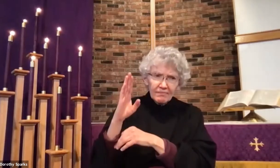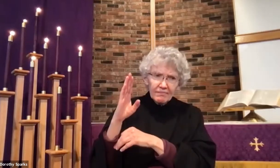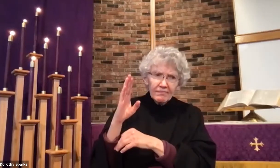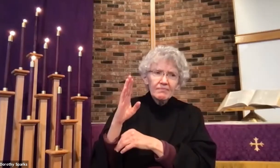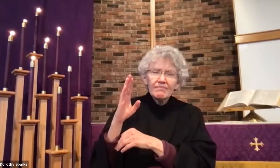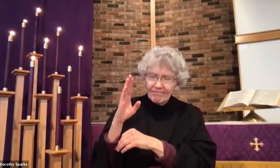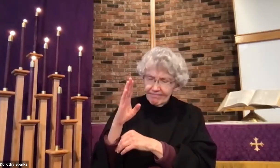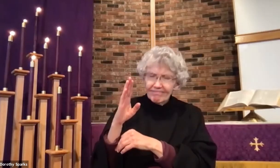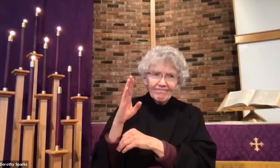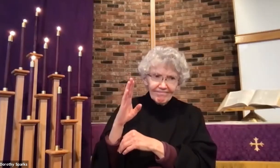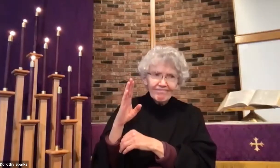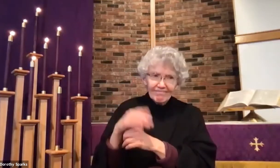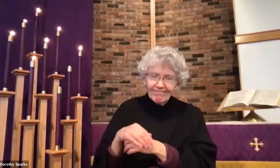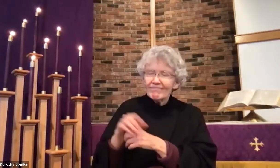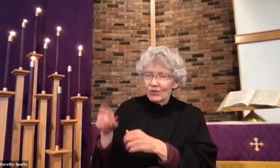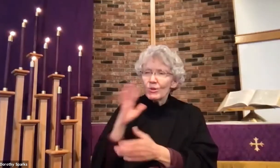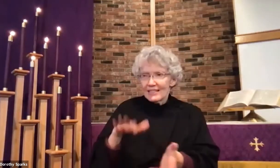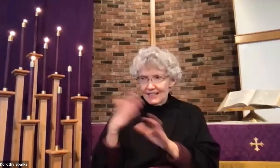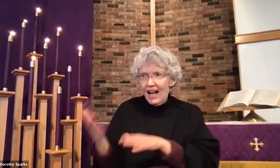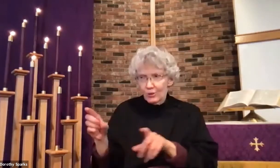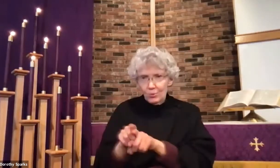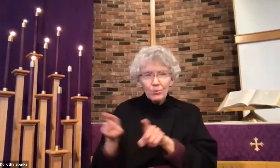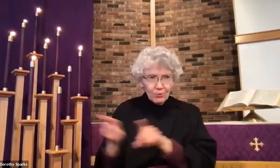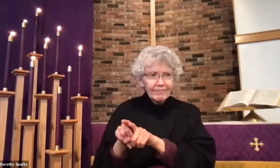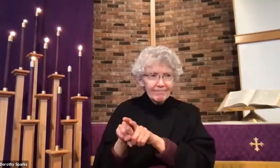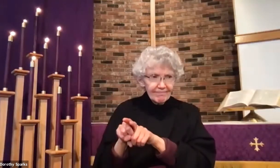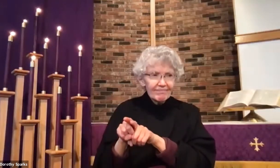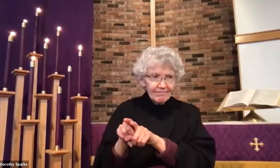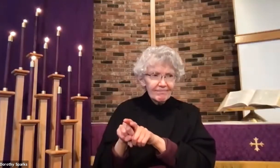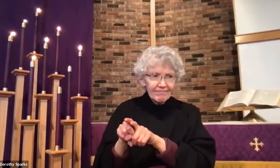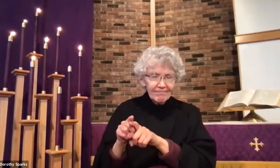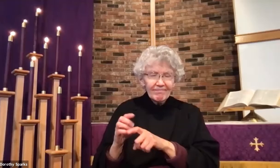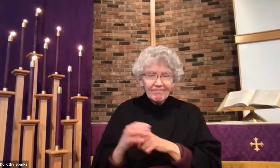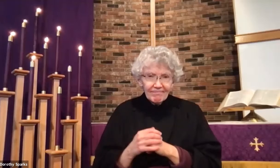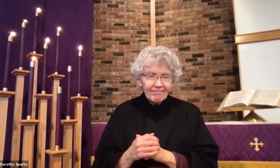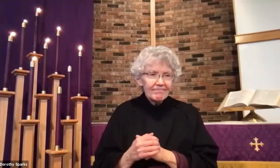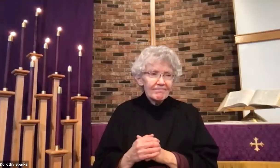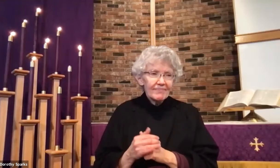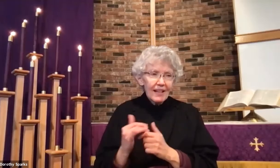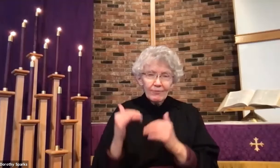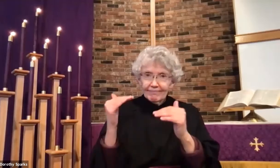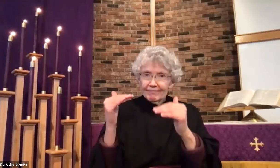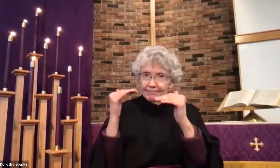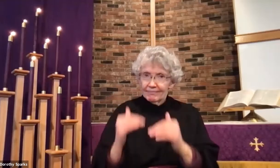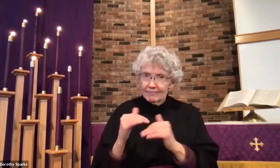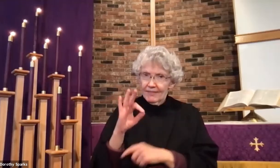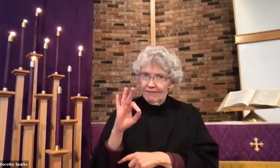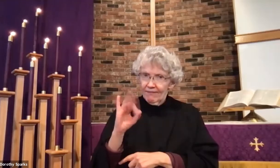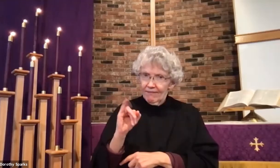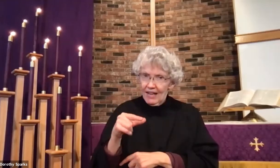do not decide now to change your lives, you will all be destroyed too.